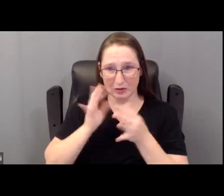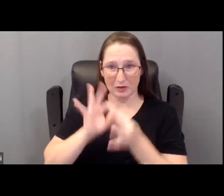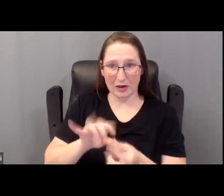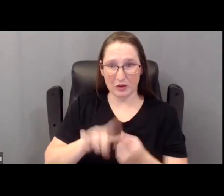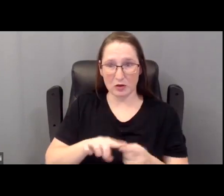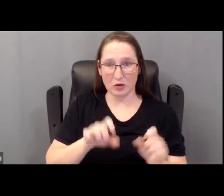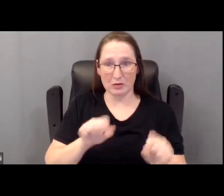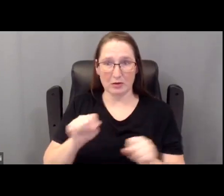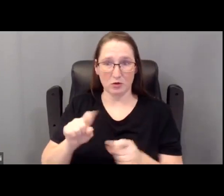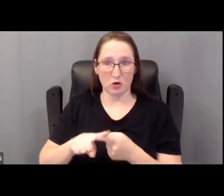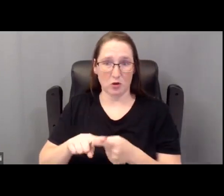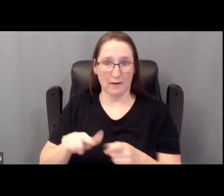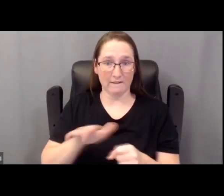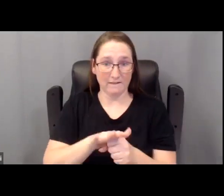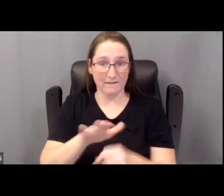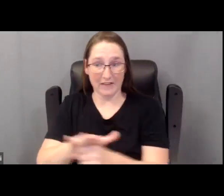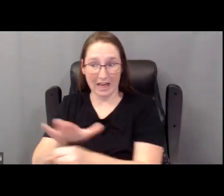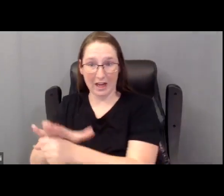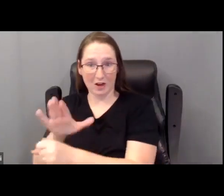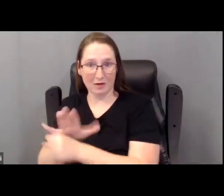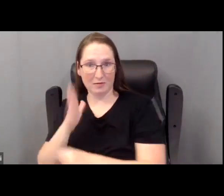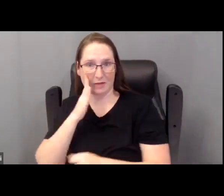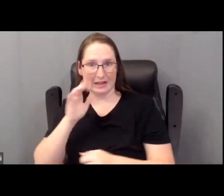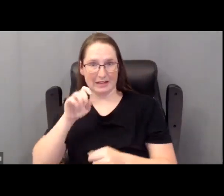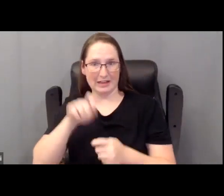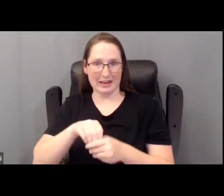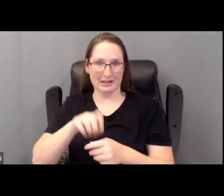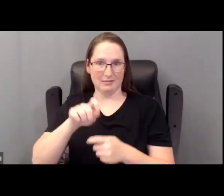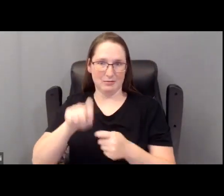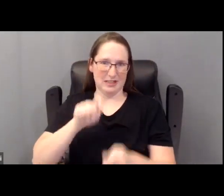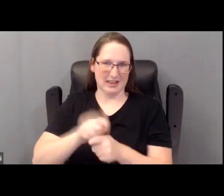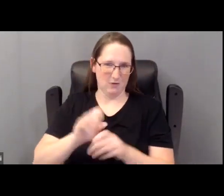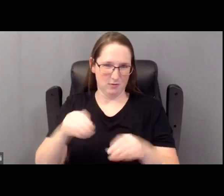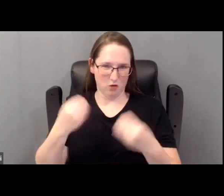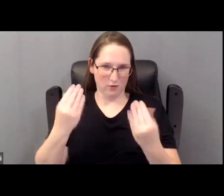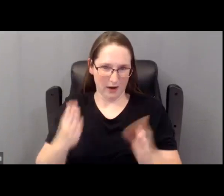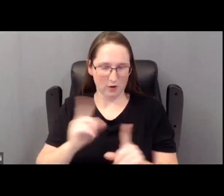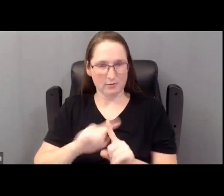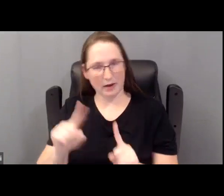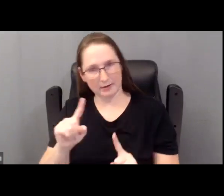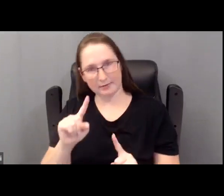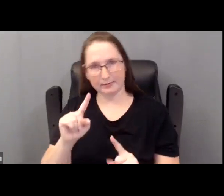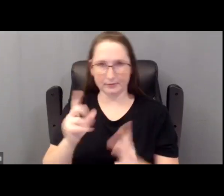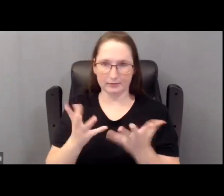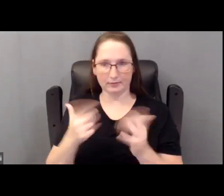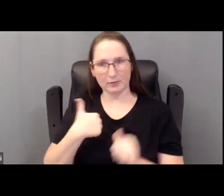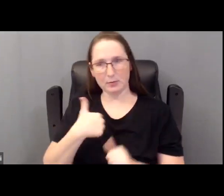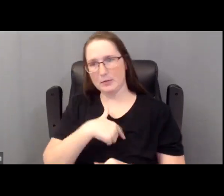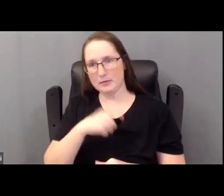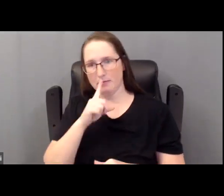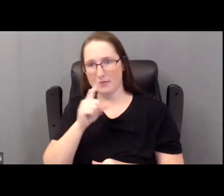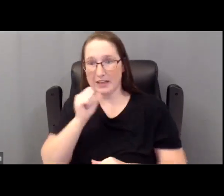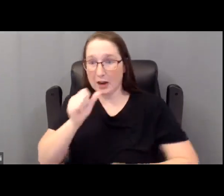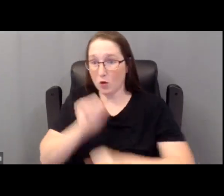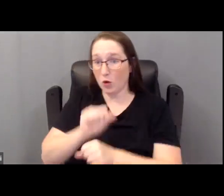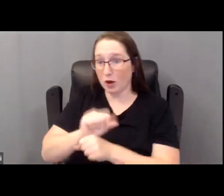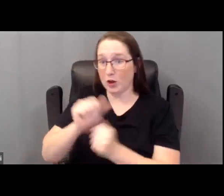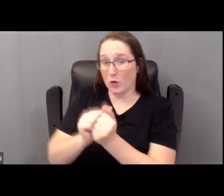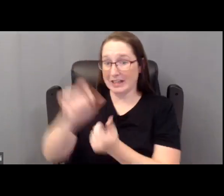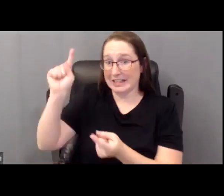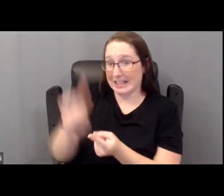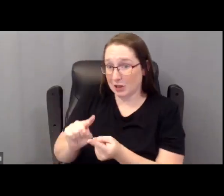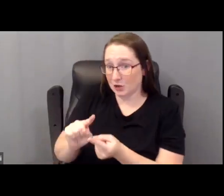to fill beds in particular among particular providers, but we're certainly not working on decreasing